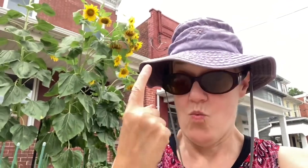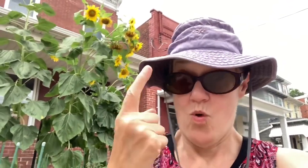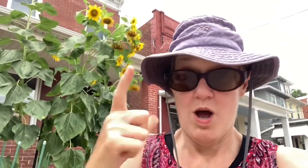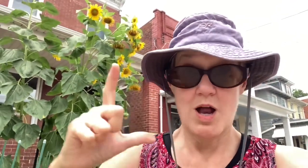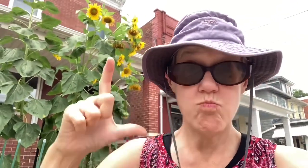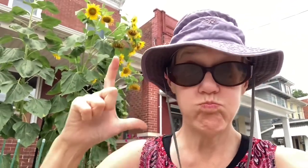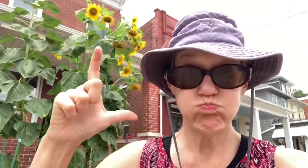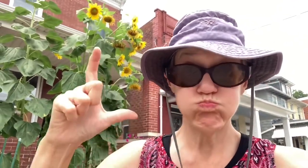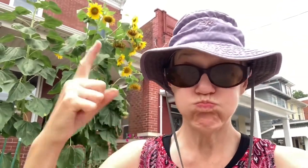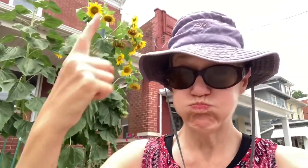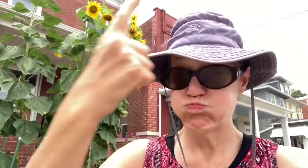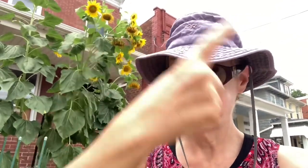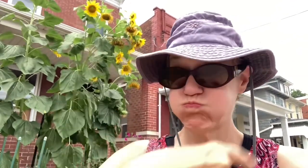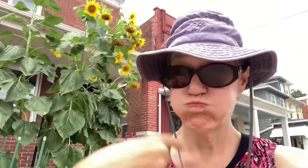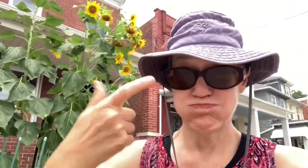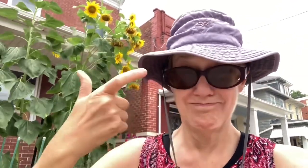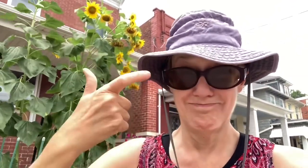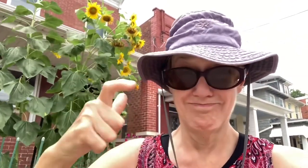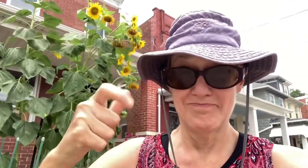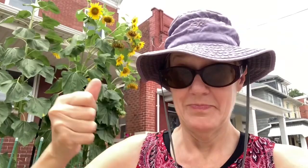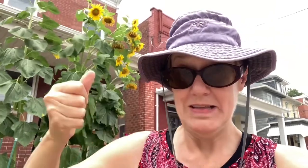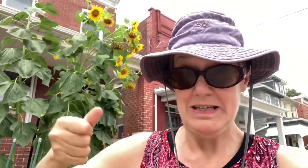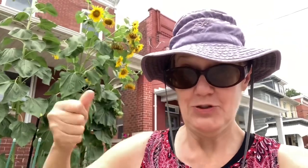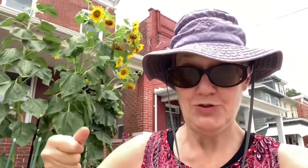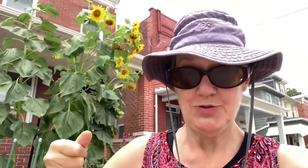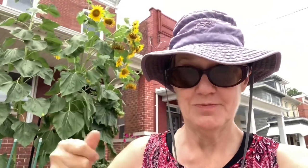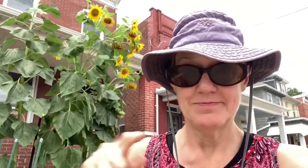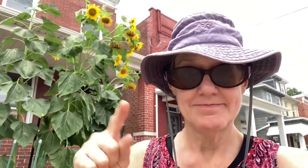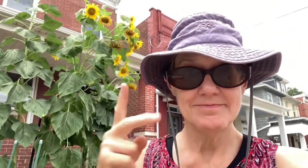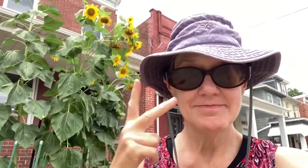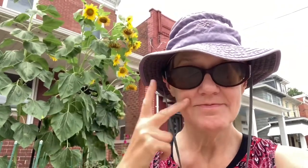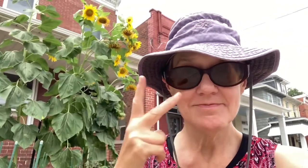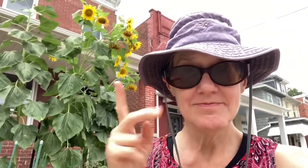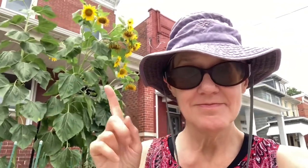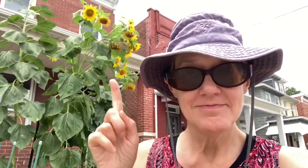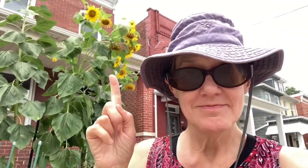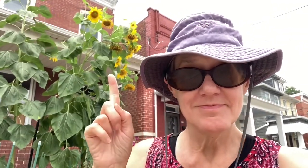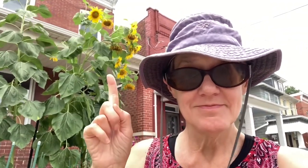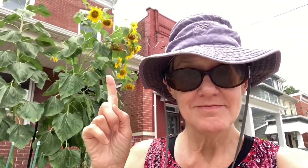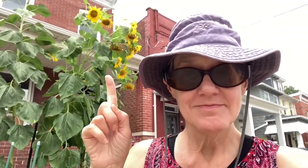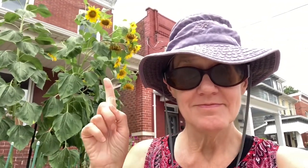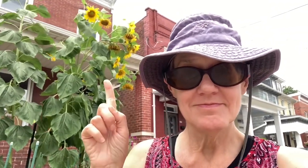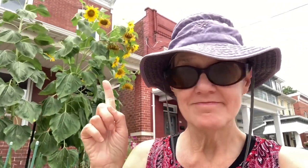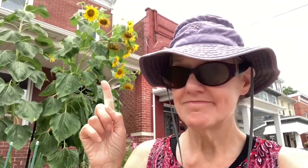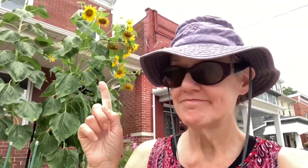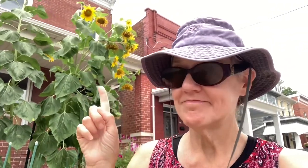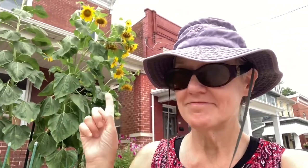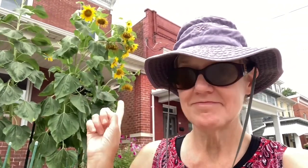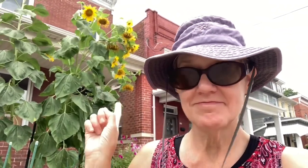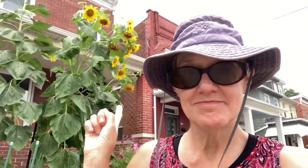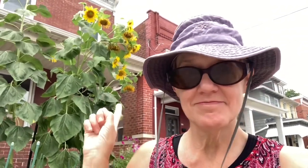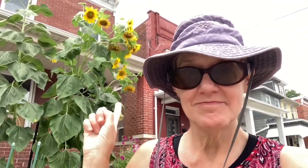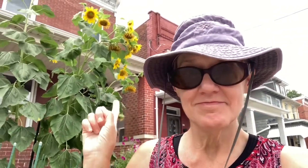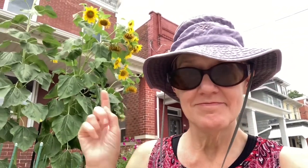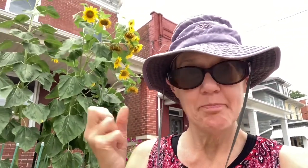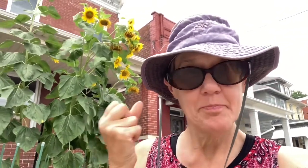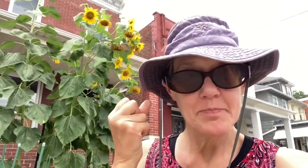which develop one big head. But look, we've got multiple